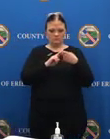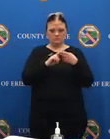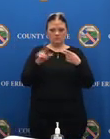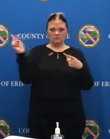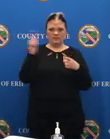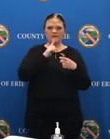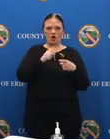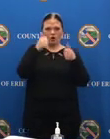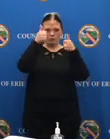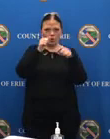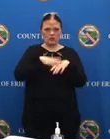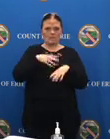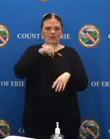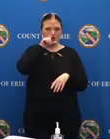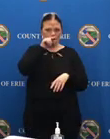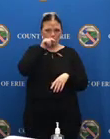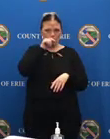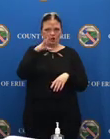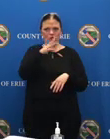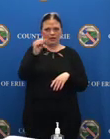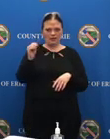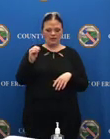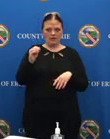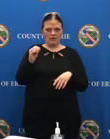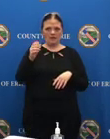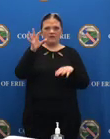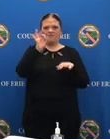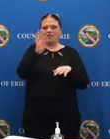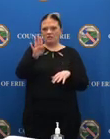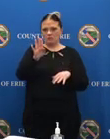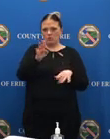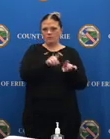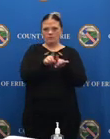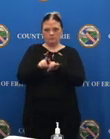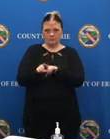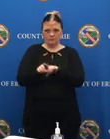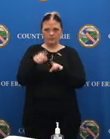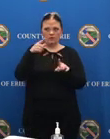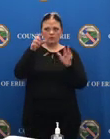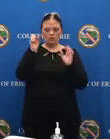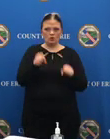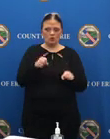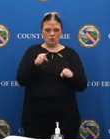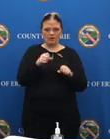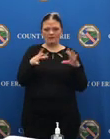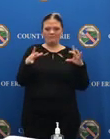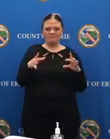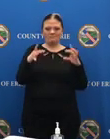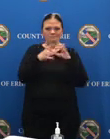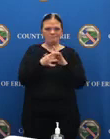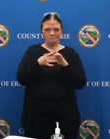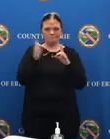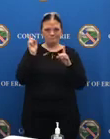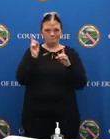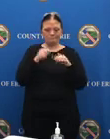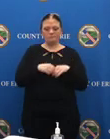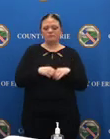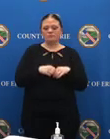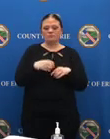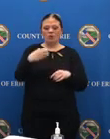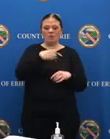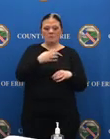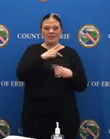being put on my Twitter and the county's Twitter page, and will be on our Facebook pages too, so you can get that link elsewhere. And then complaints